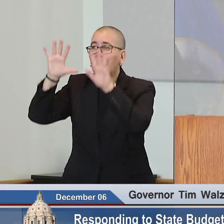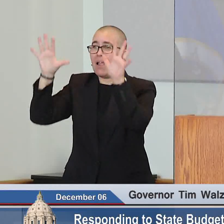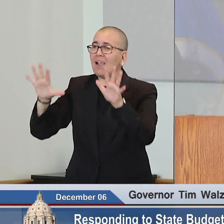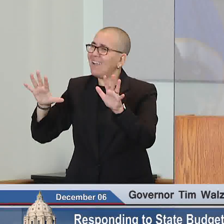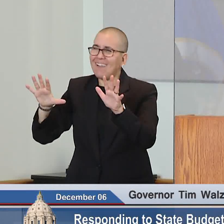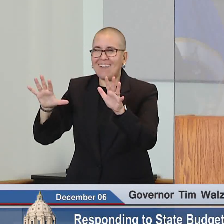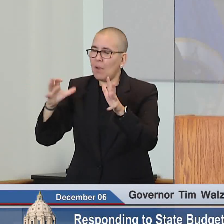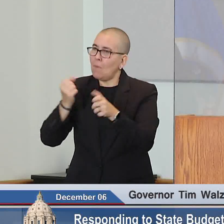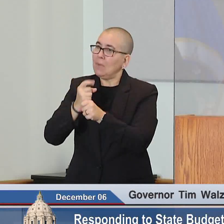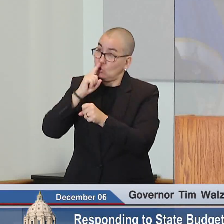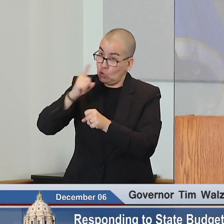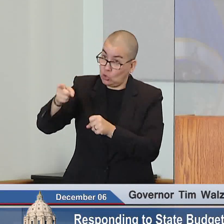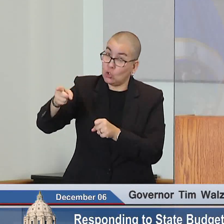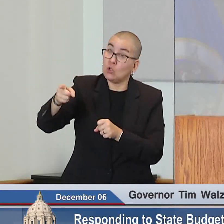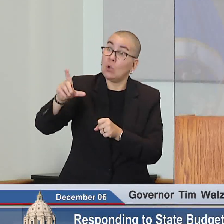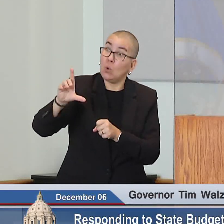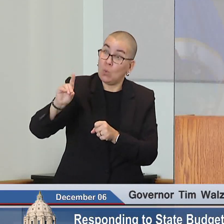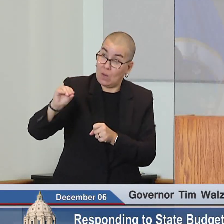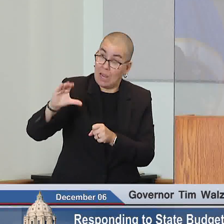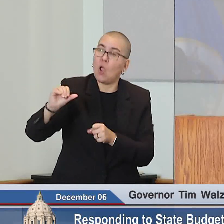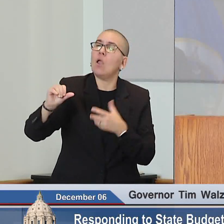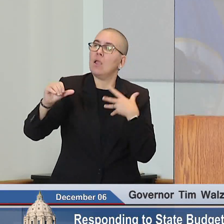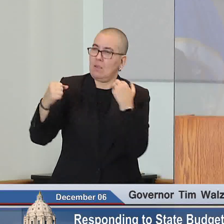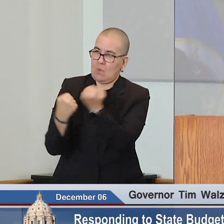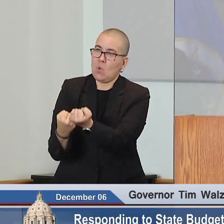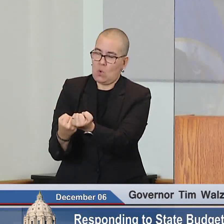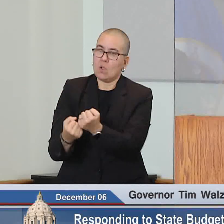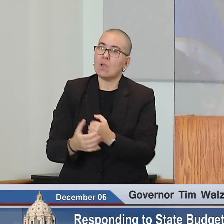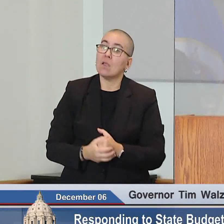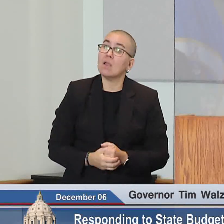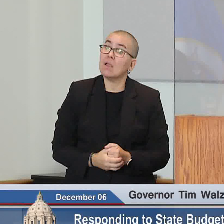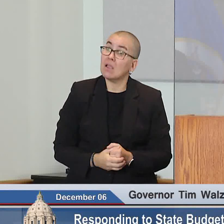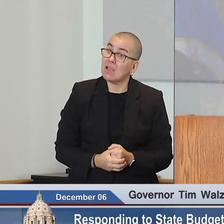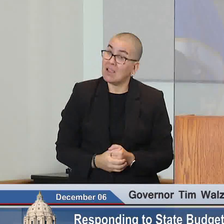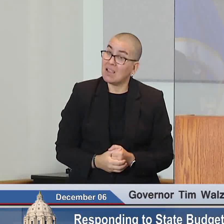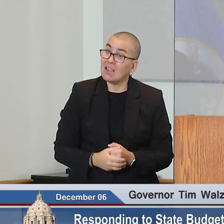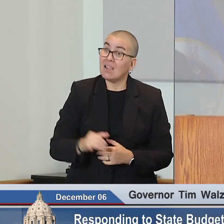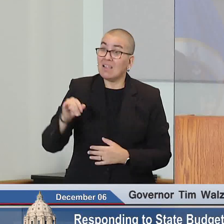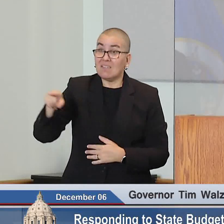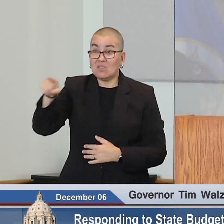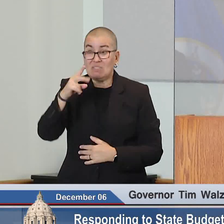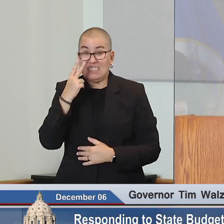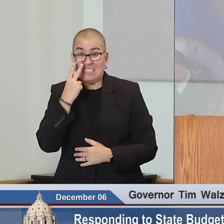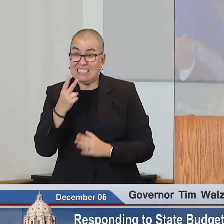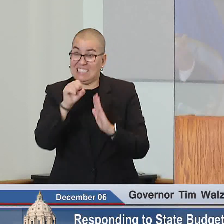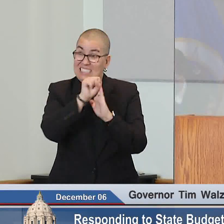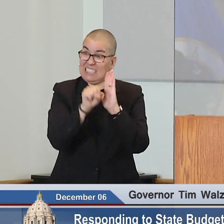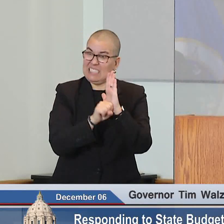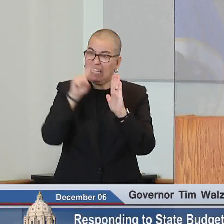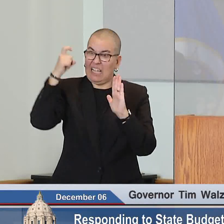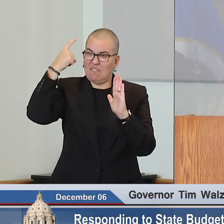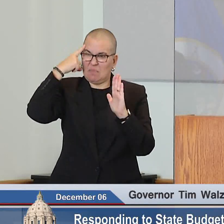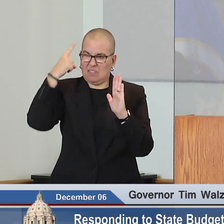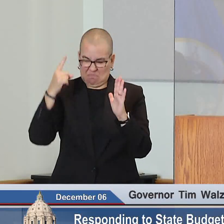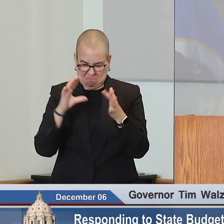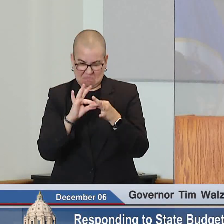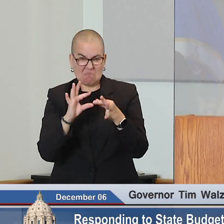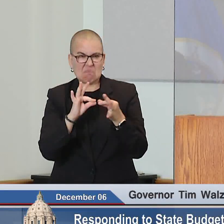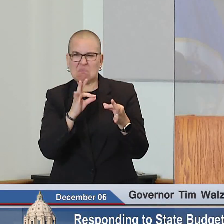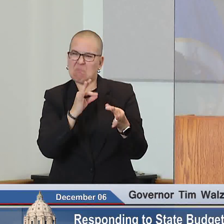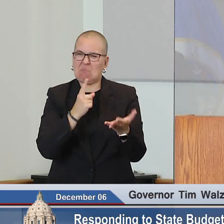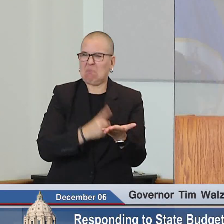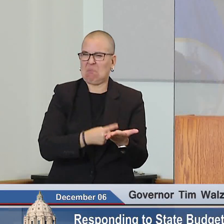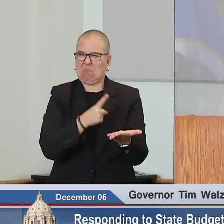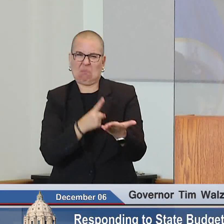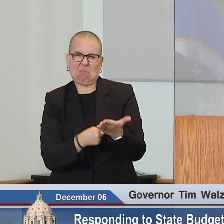companies are going to have to start to see this, if we're seeing state governments, you know, run wars on, you know, corporations over